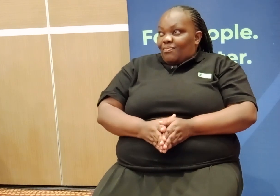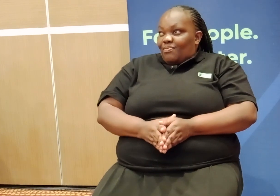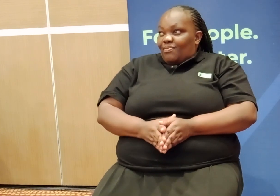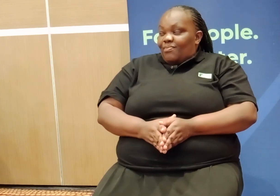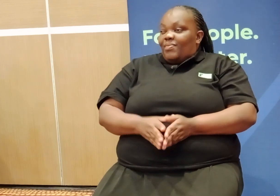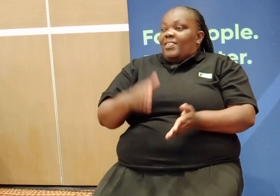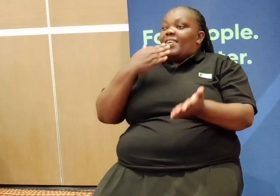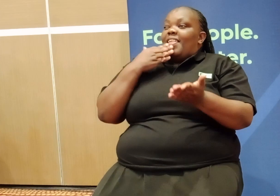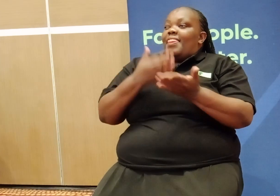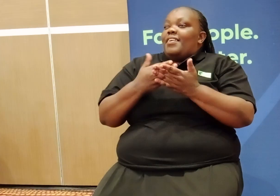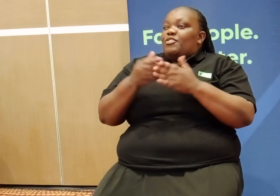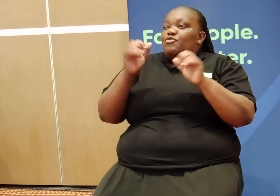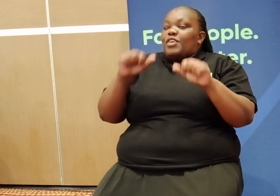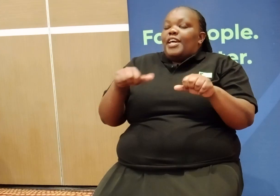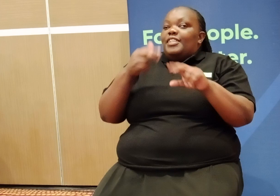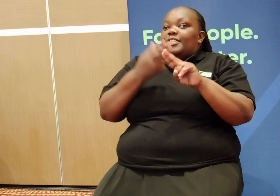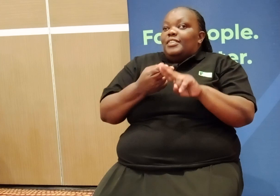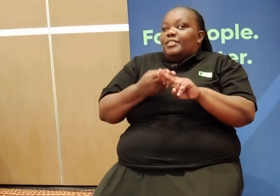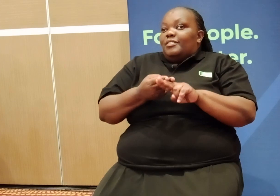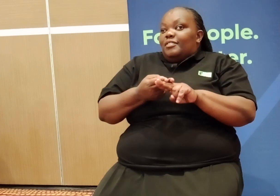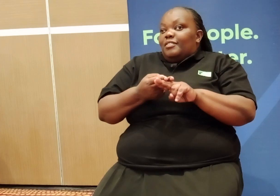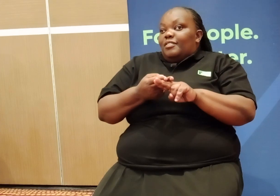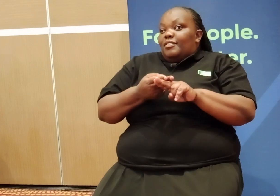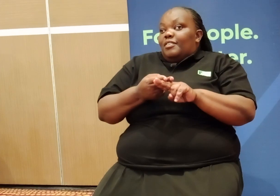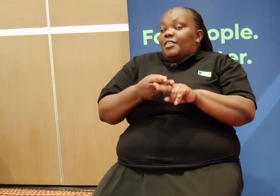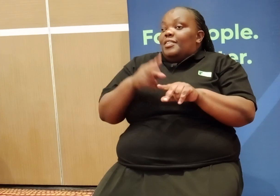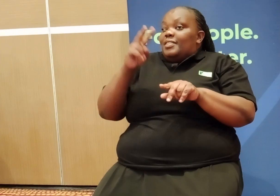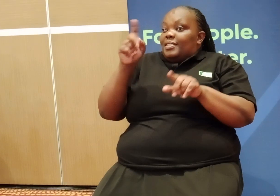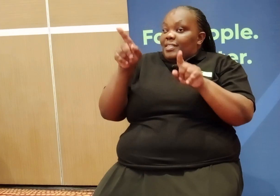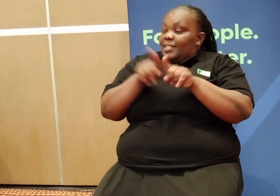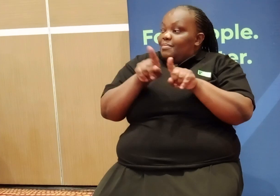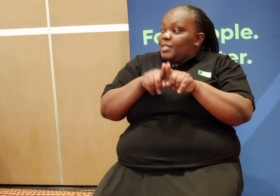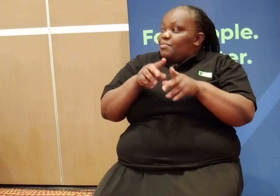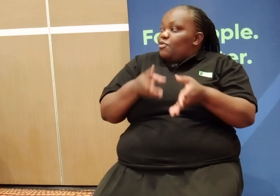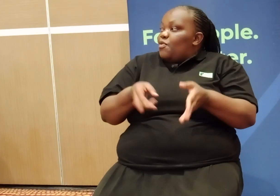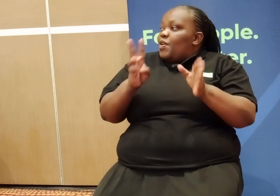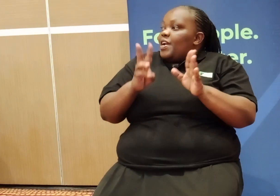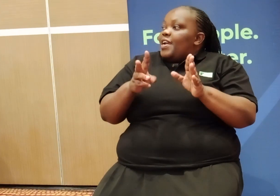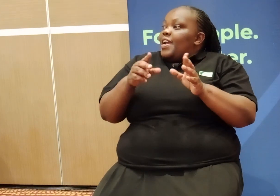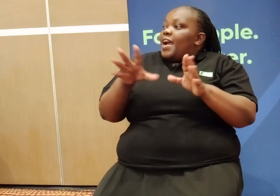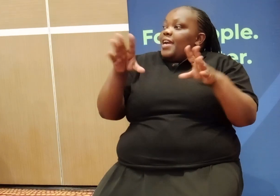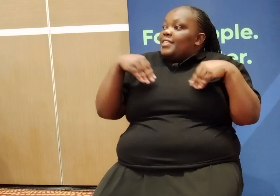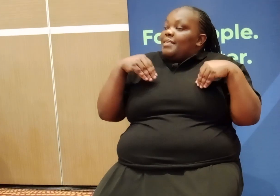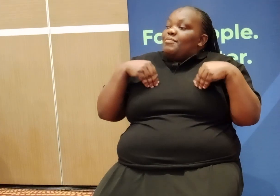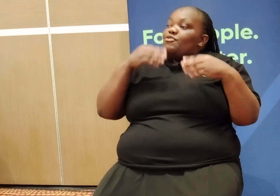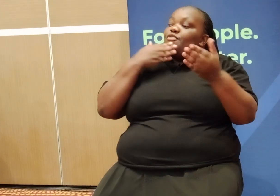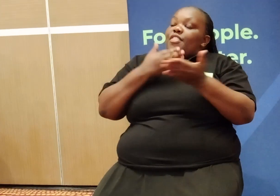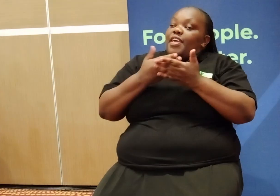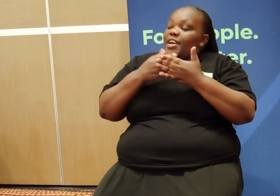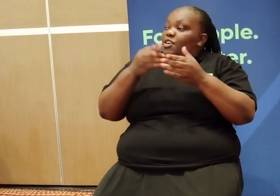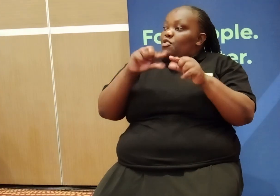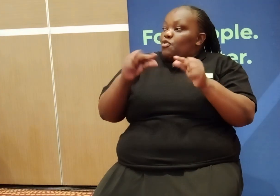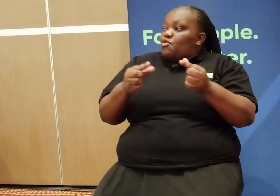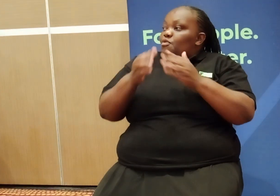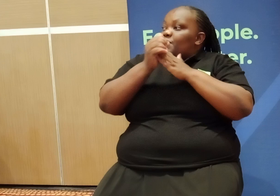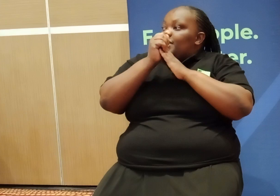Thank you. You can sit. In the same breath, allow me to really thank the group leadership